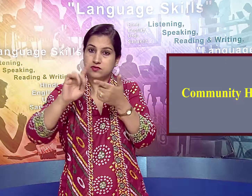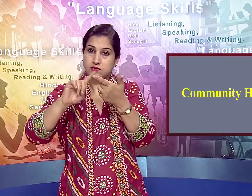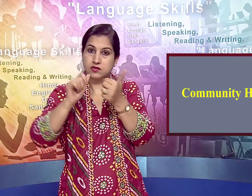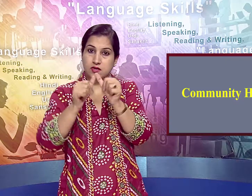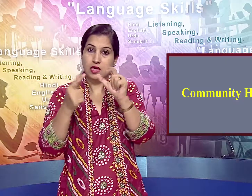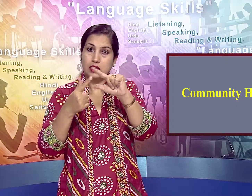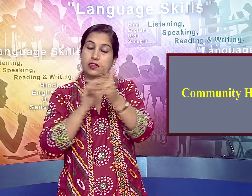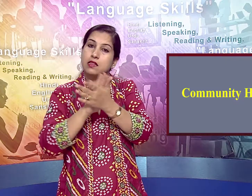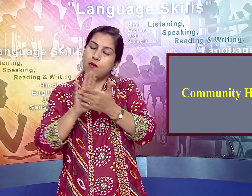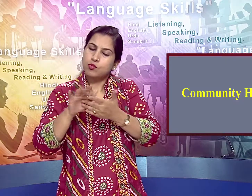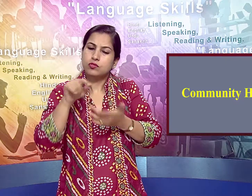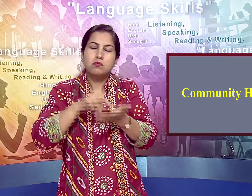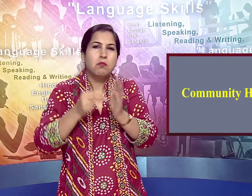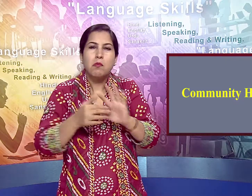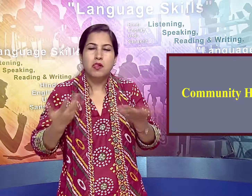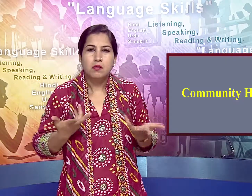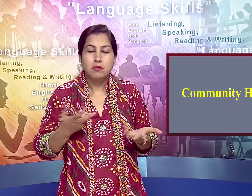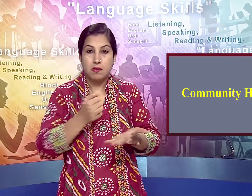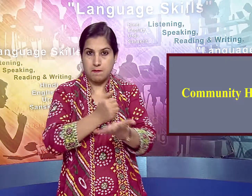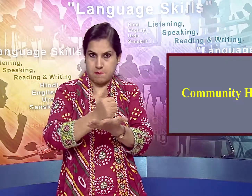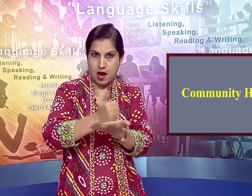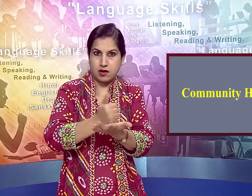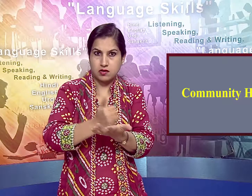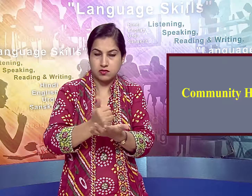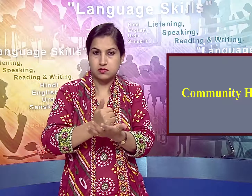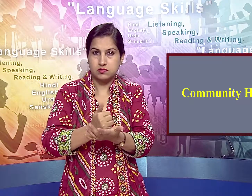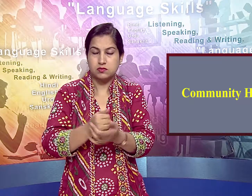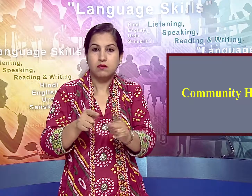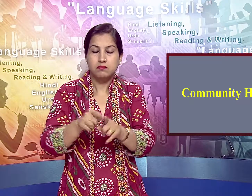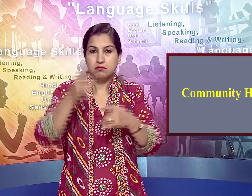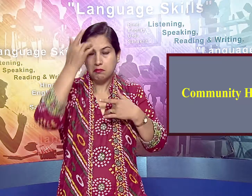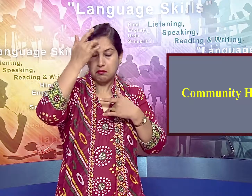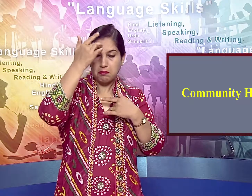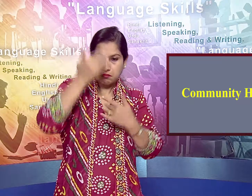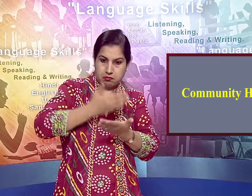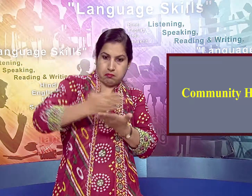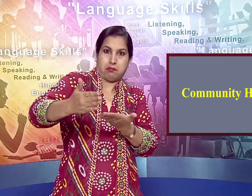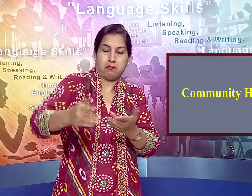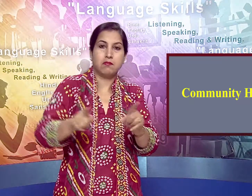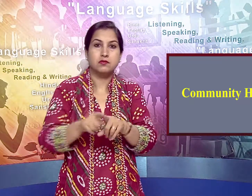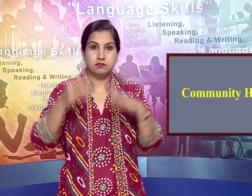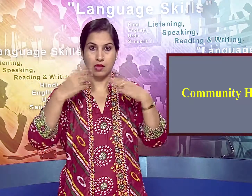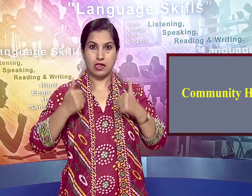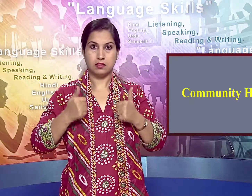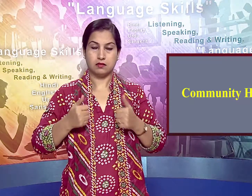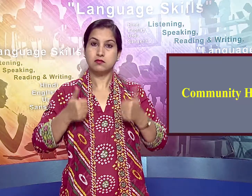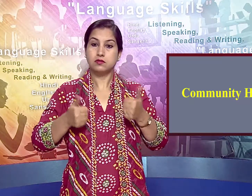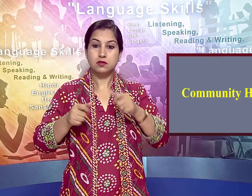The community health is the practice of preventing disease and promoting the health of a